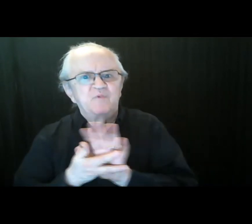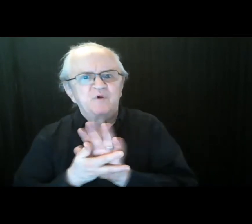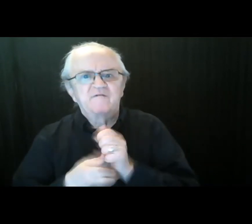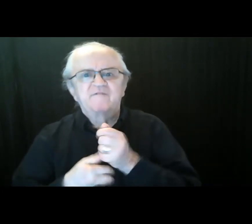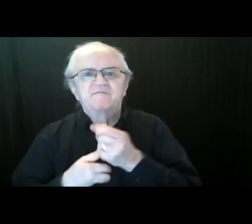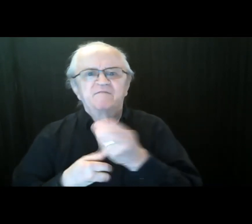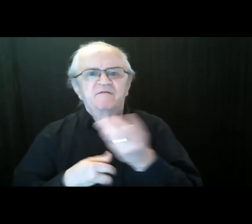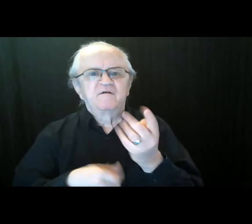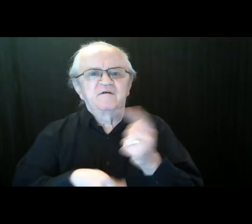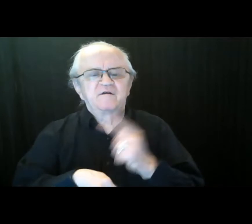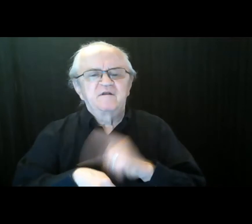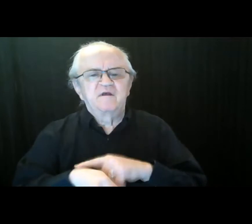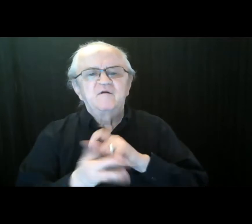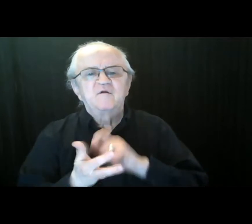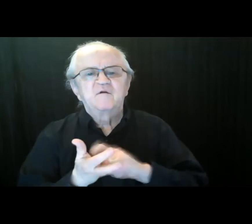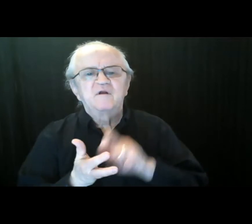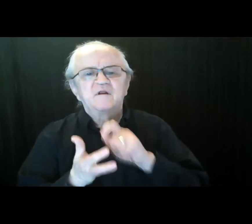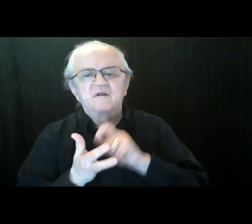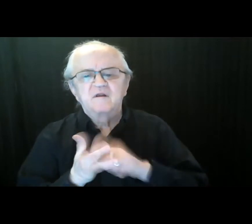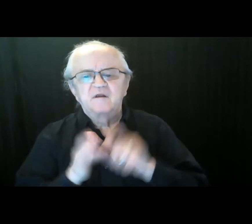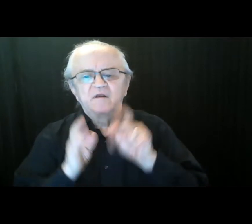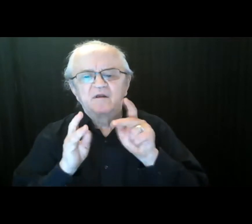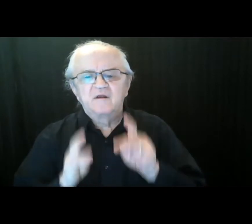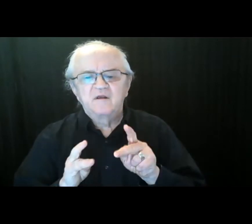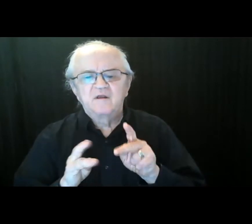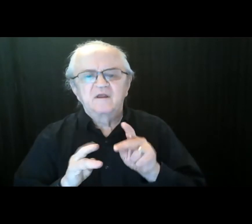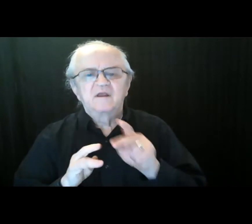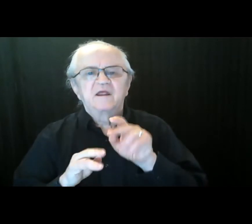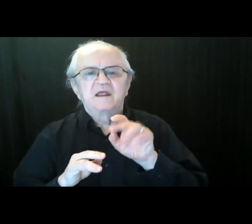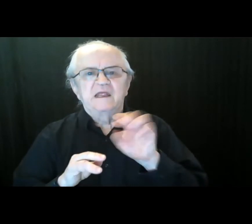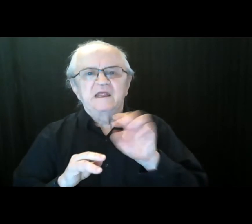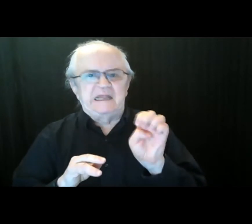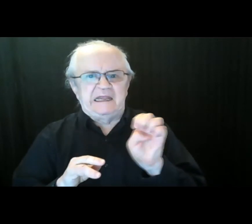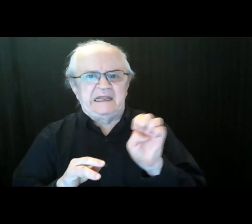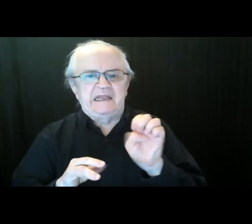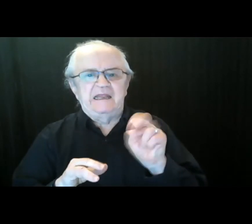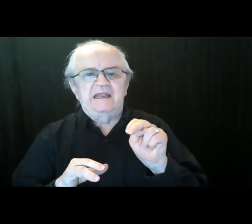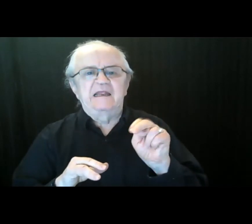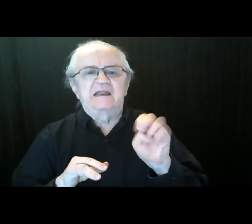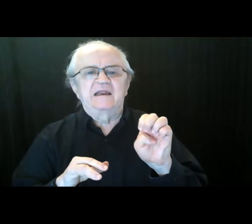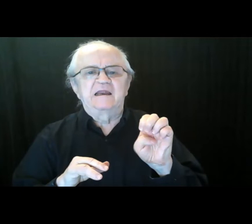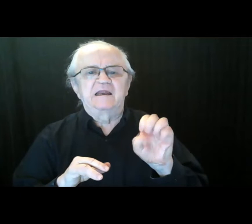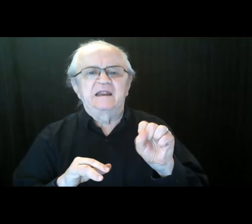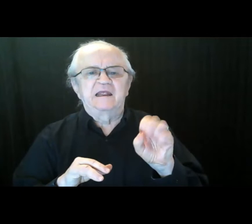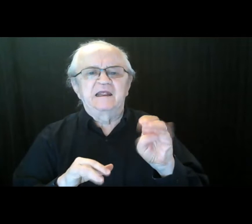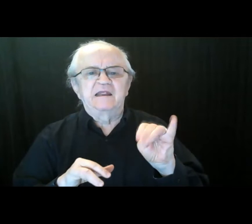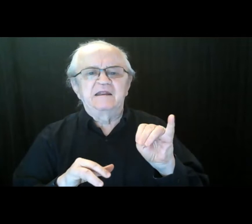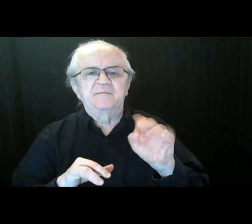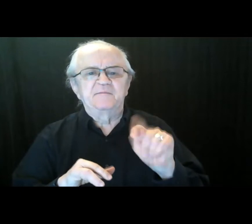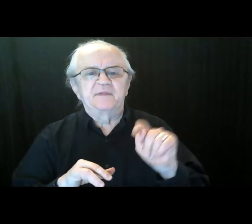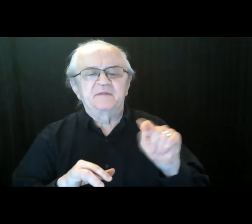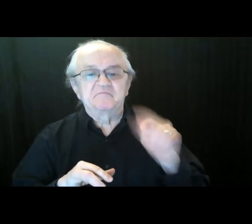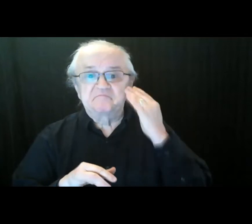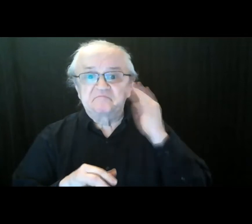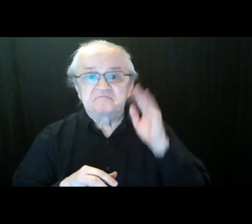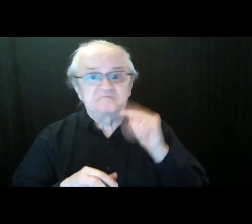And it was written by an author called E. Nesbitt. And I didn't know who E. Nesbitt was, except she was the